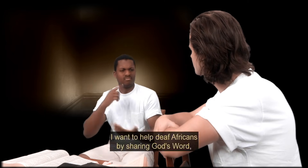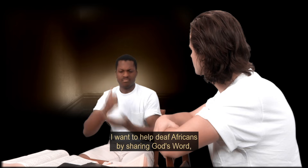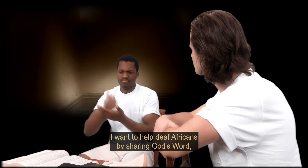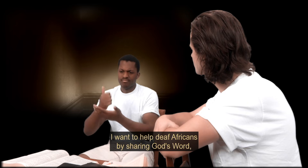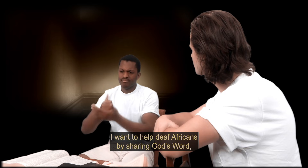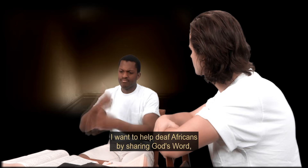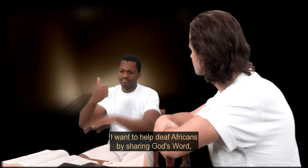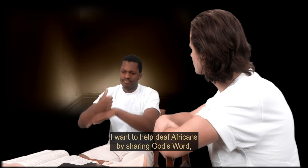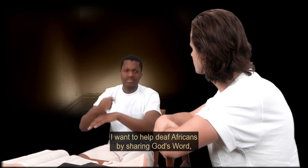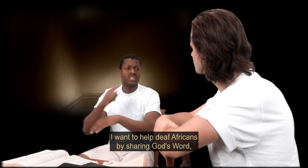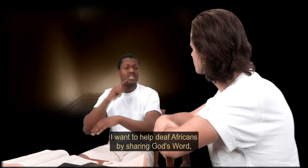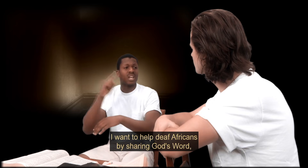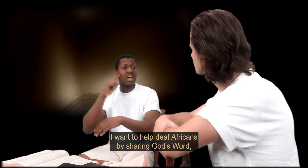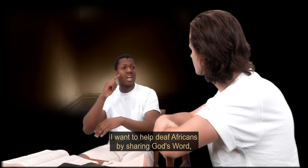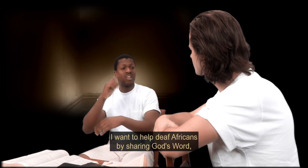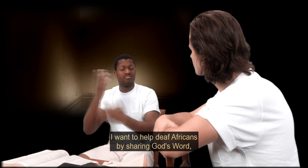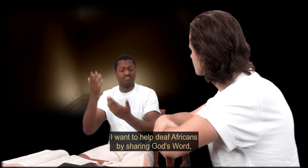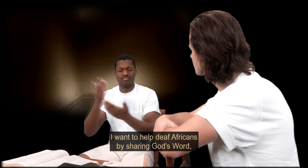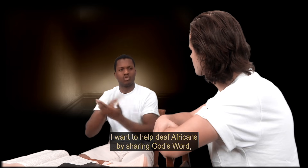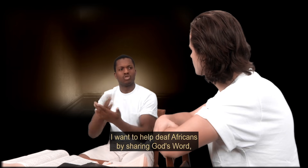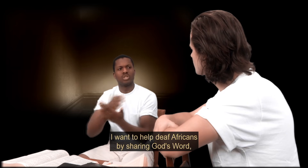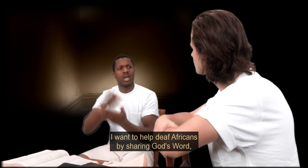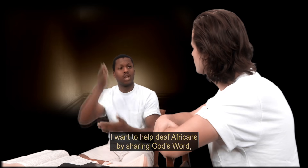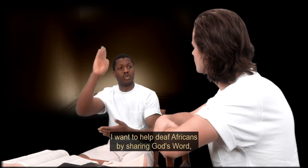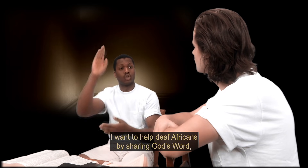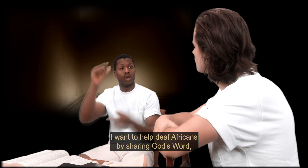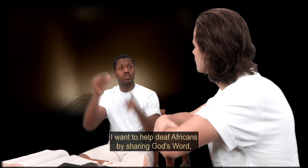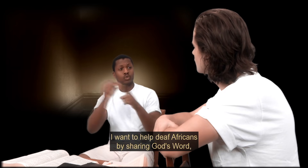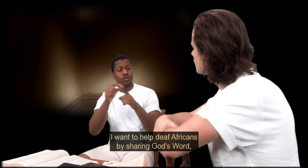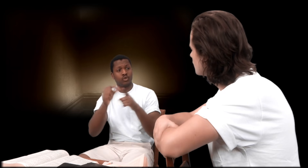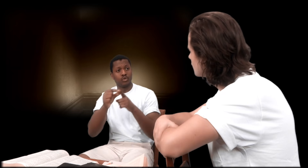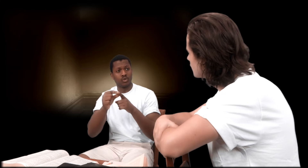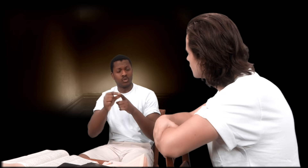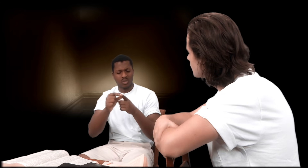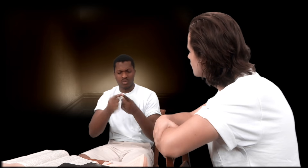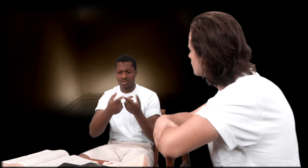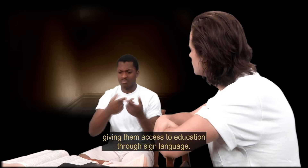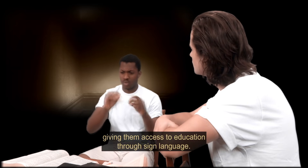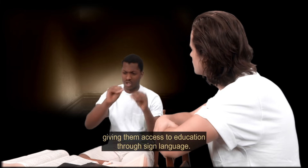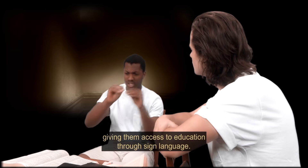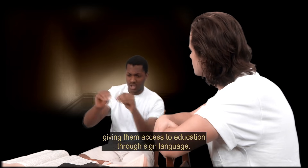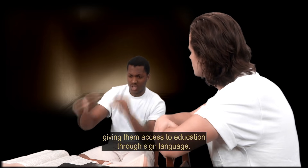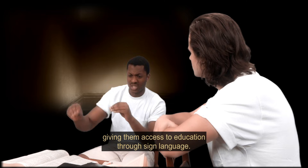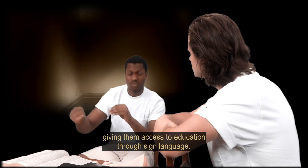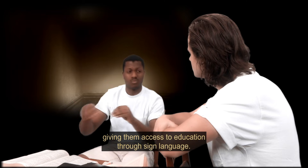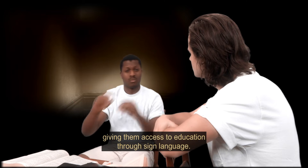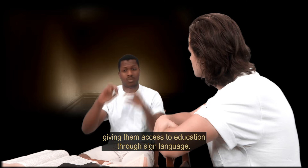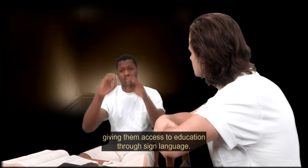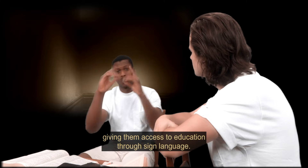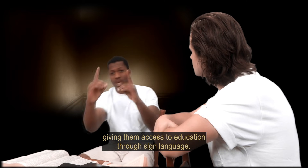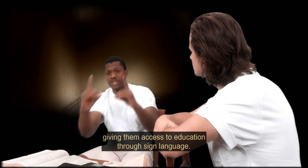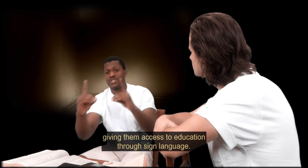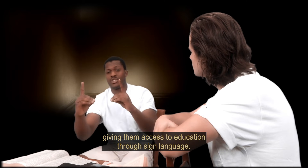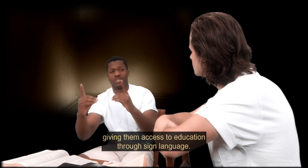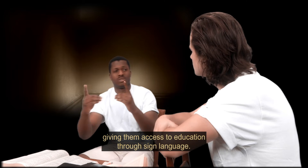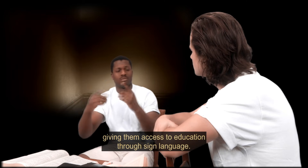I want to help deaf Africans by sharing God's words, giving them access to education through sign